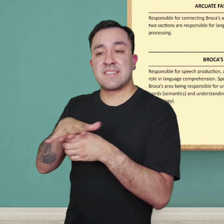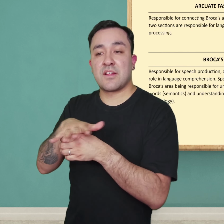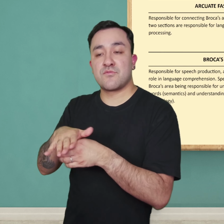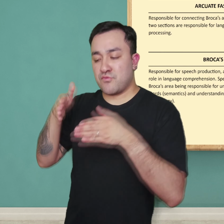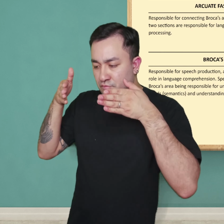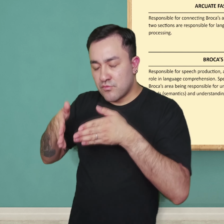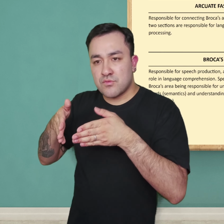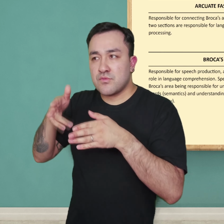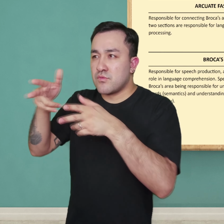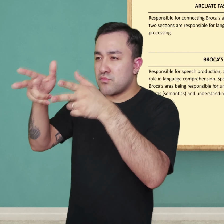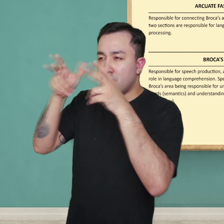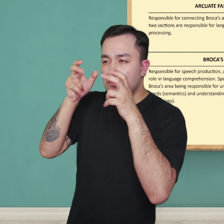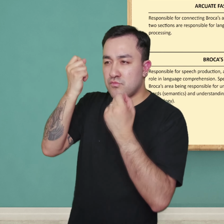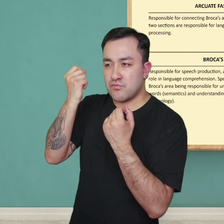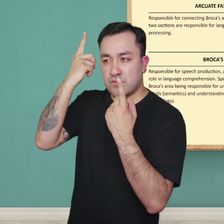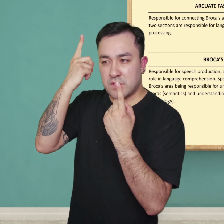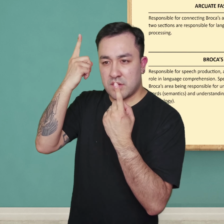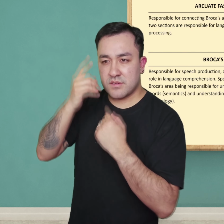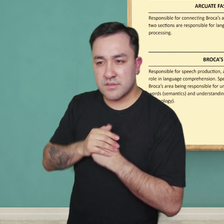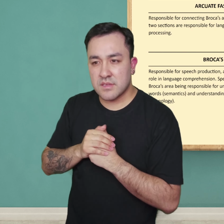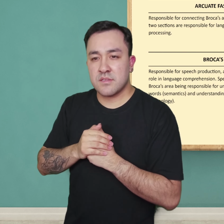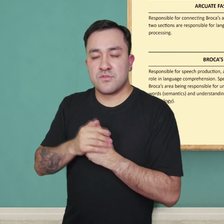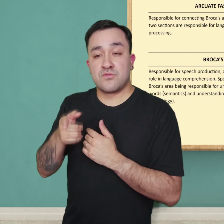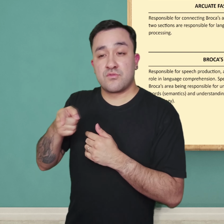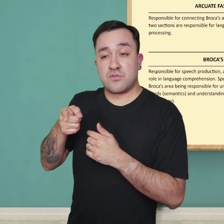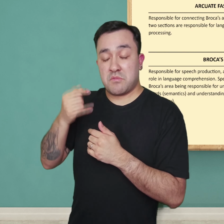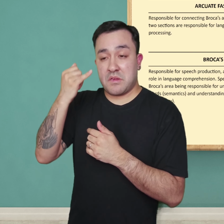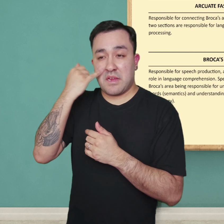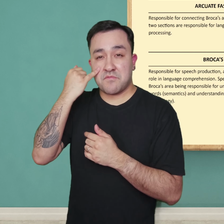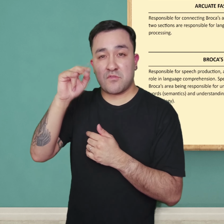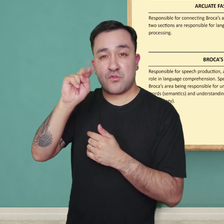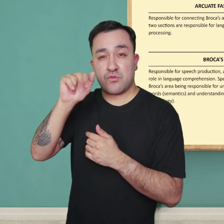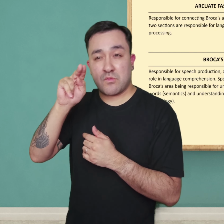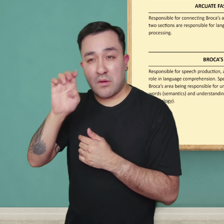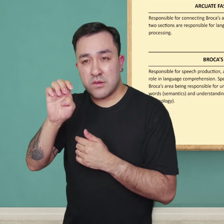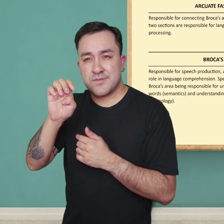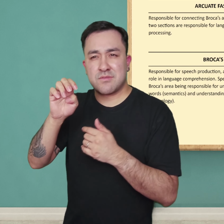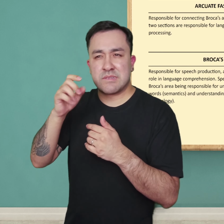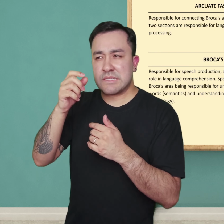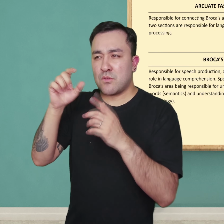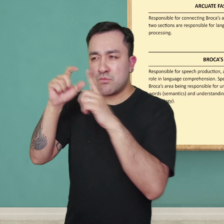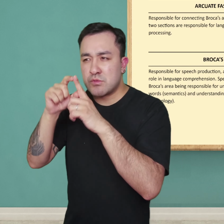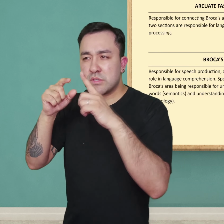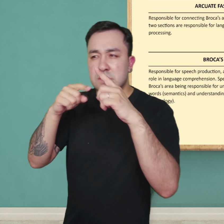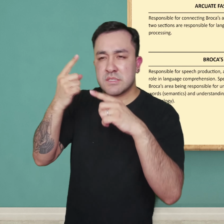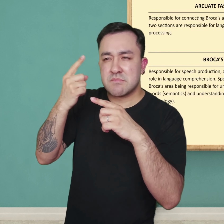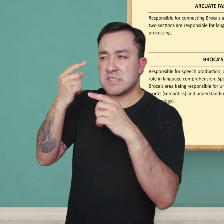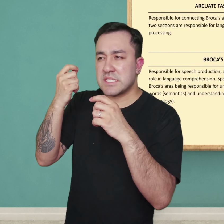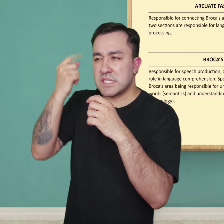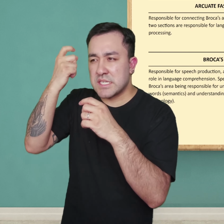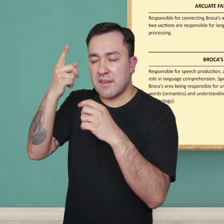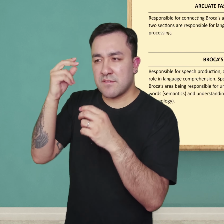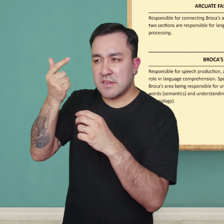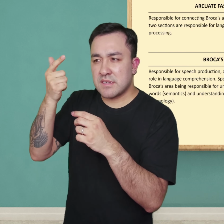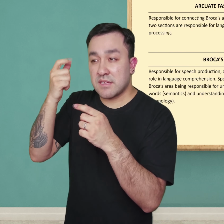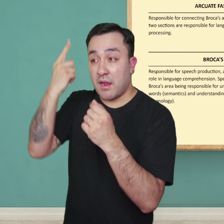focus is language comprehension, which plays a critical role in understanding the nuances of language. It is the database that stores